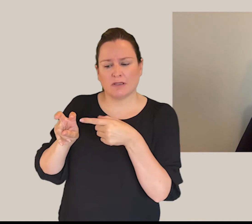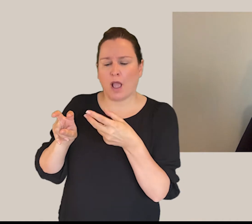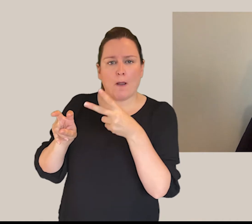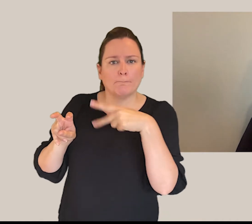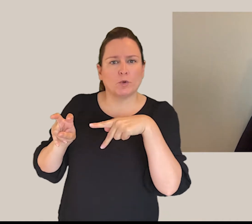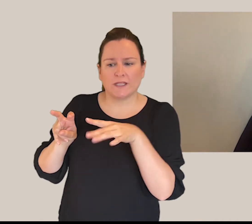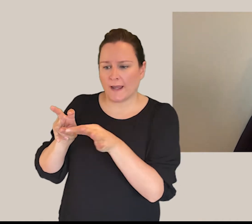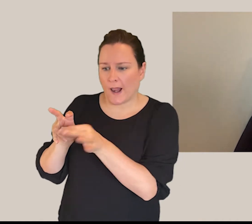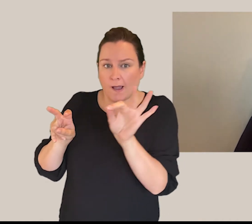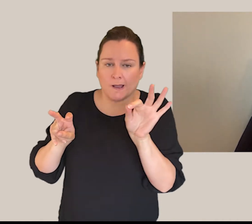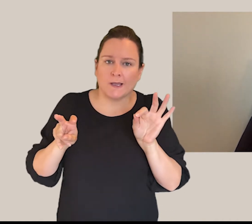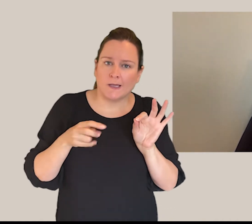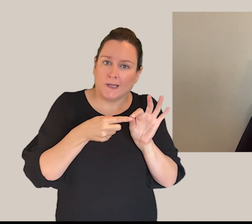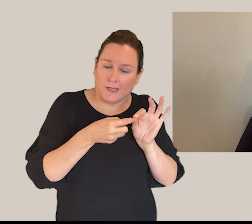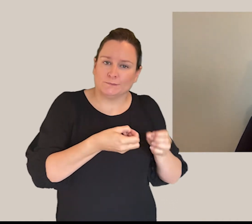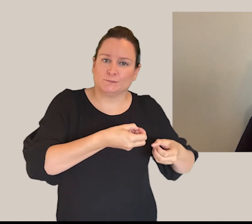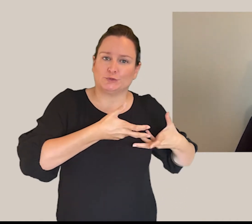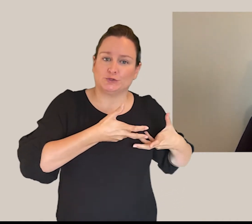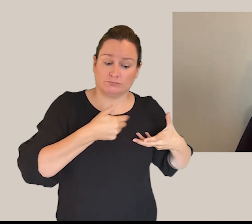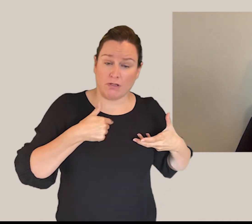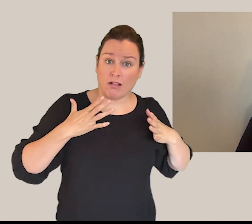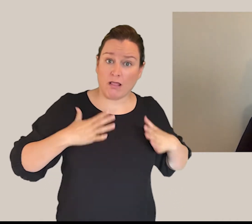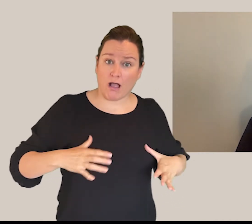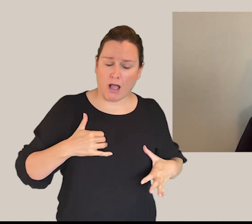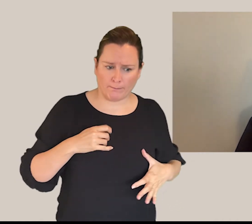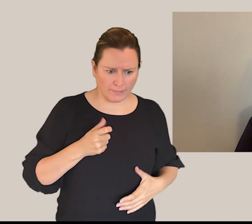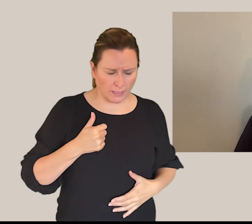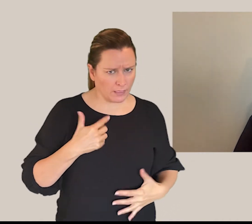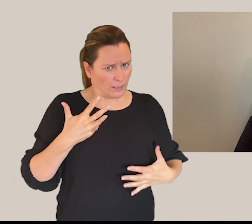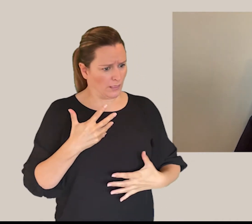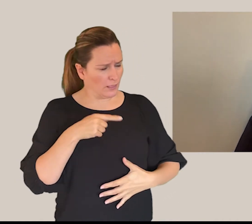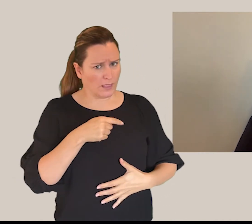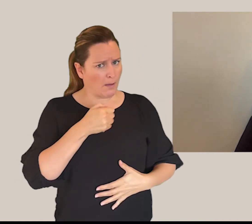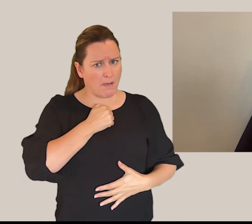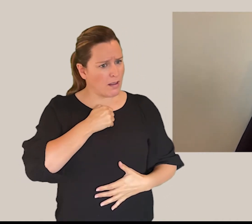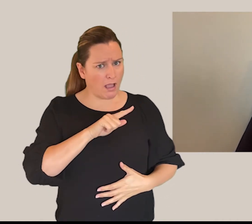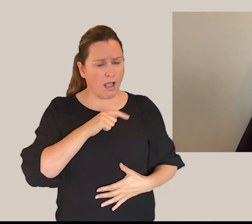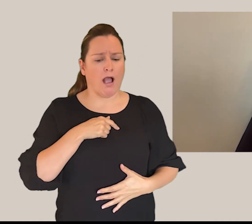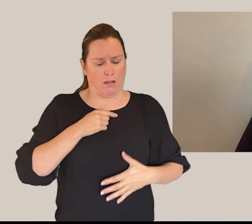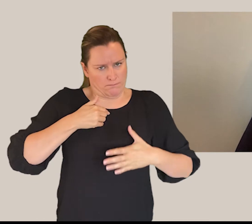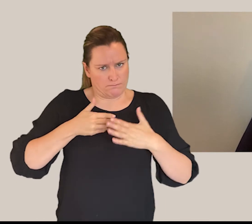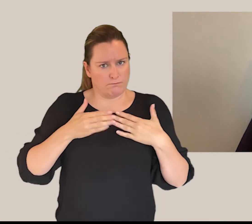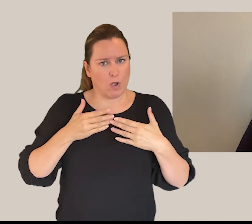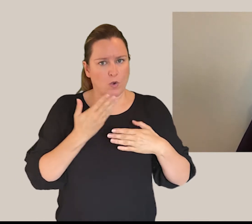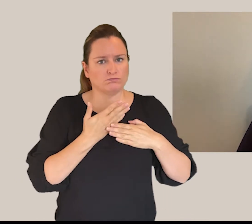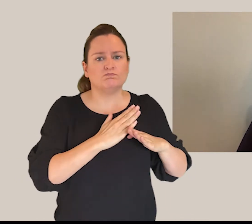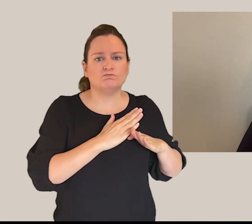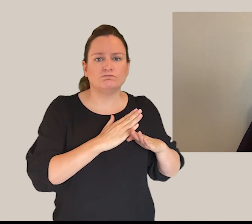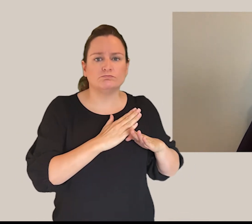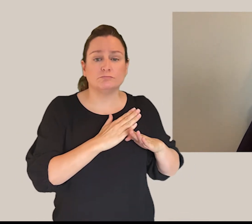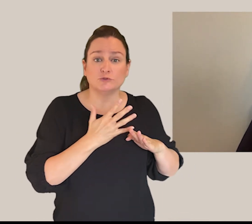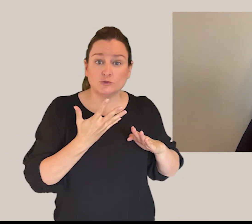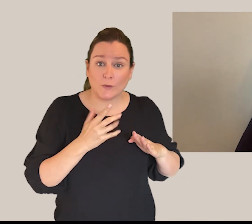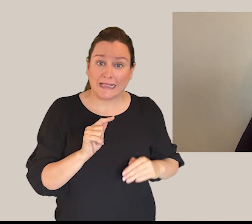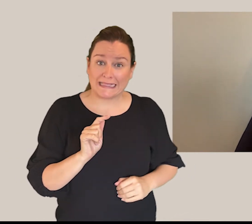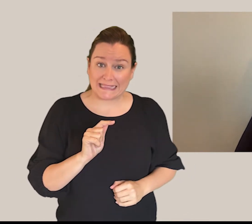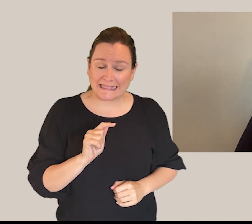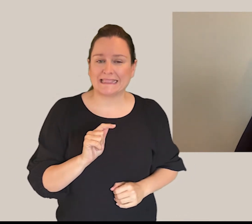virus protein. Naturally, your body will recognize this as foreign and mount an immune response to build